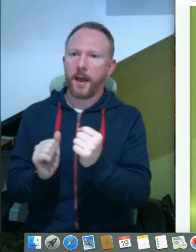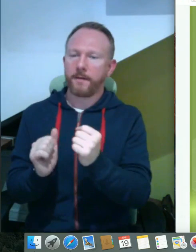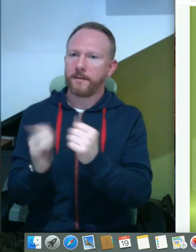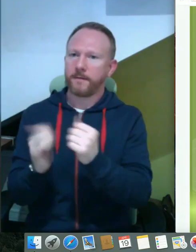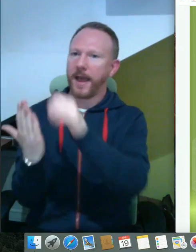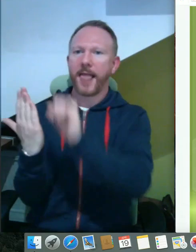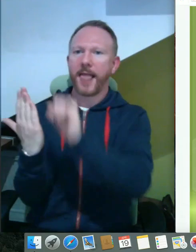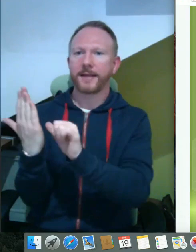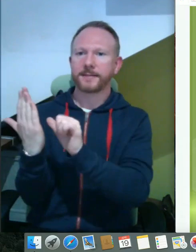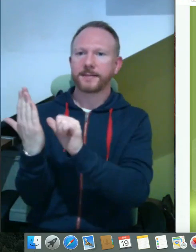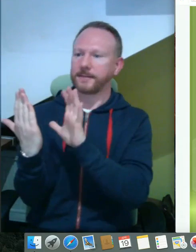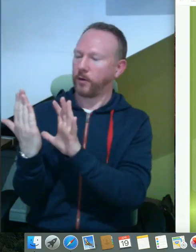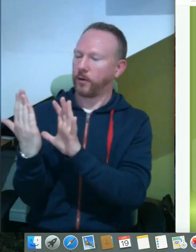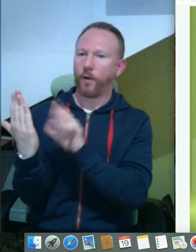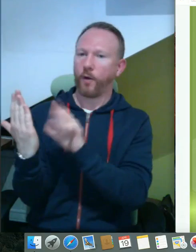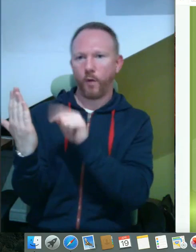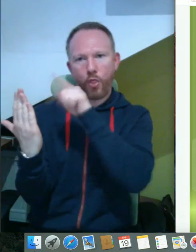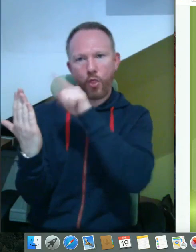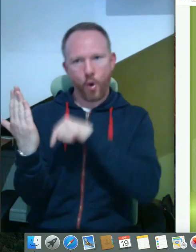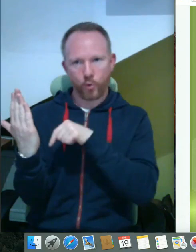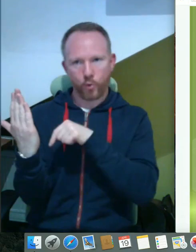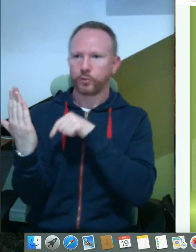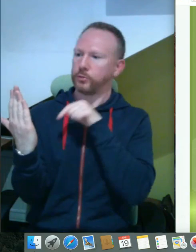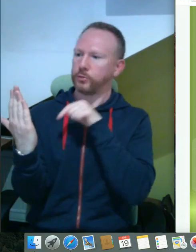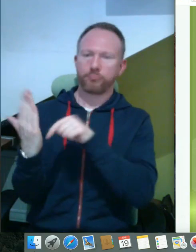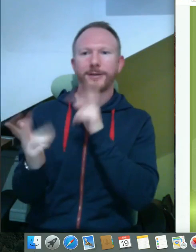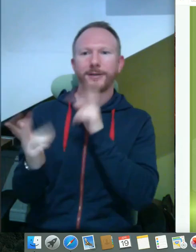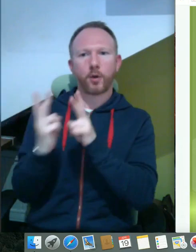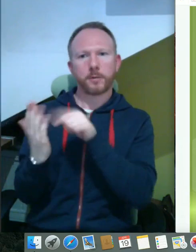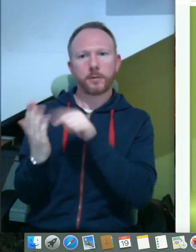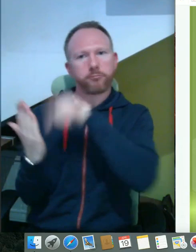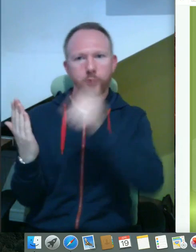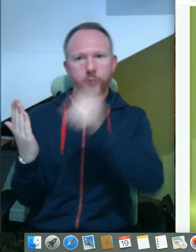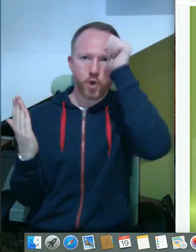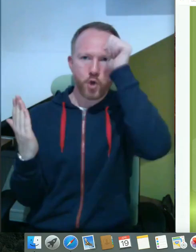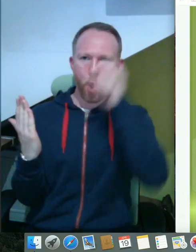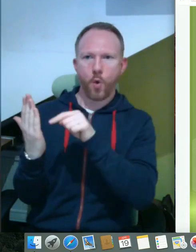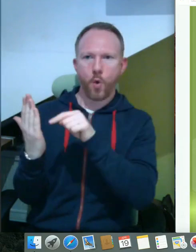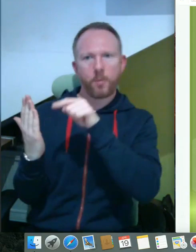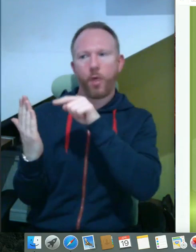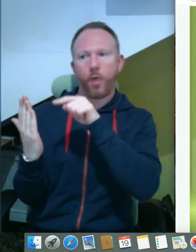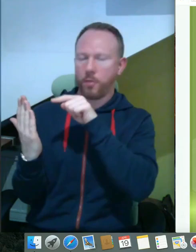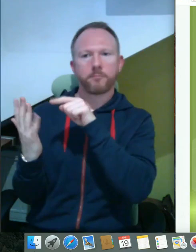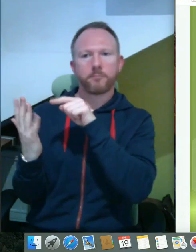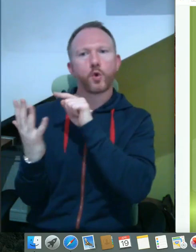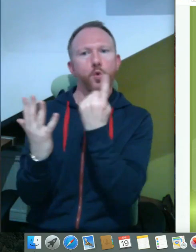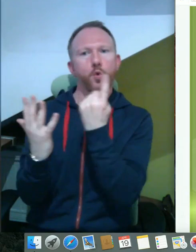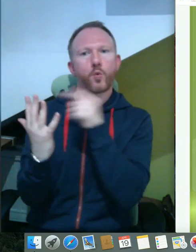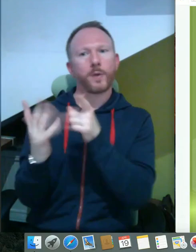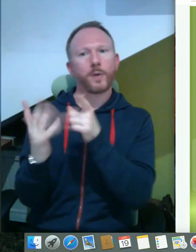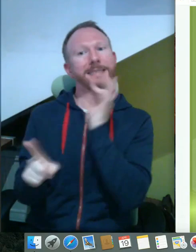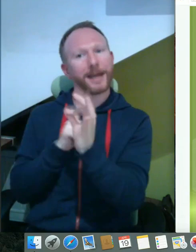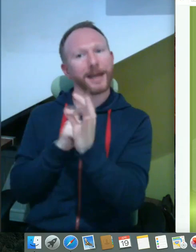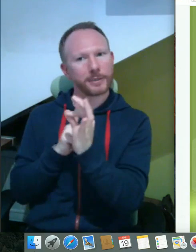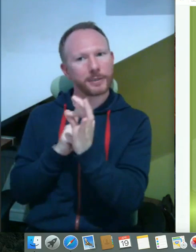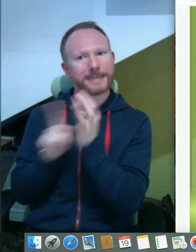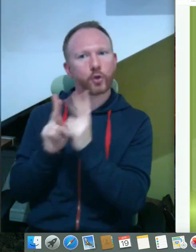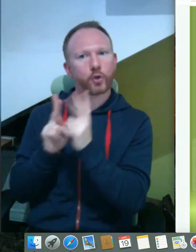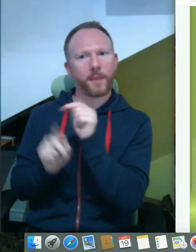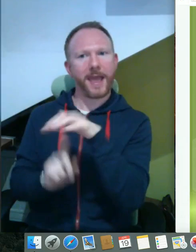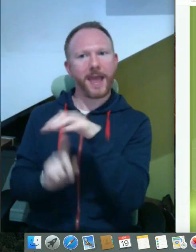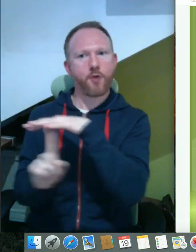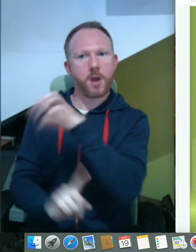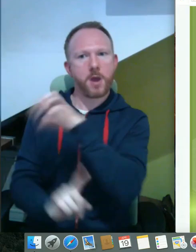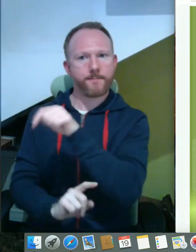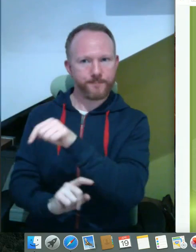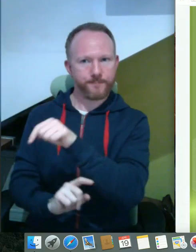separate location for sort of known specialists in that field. Obviously it is